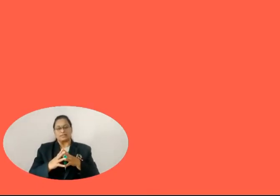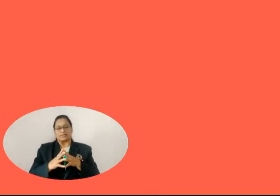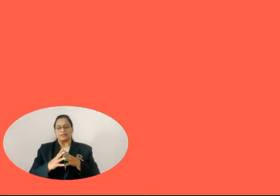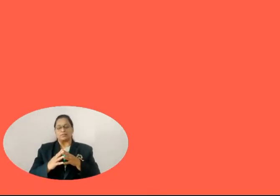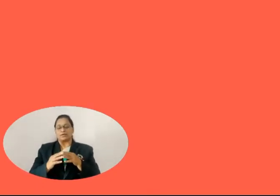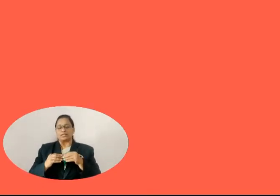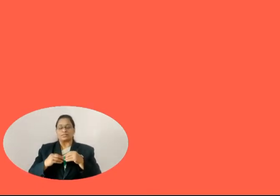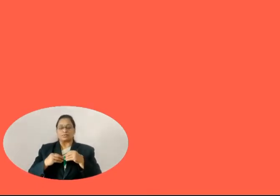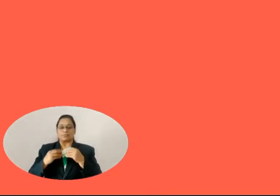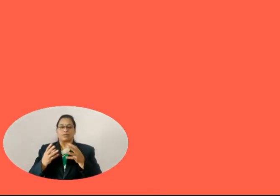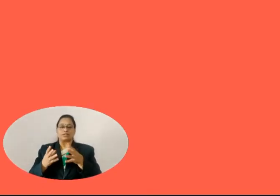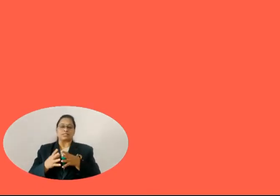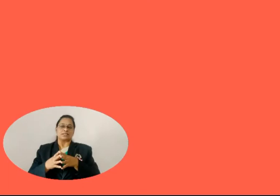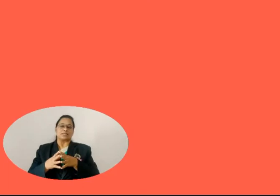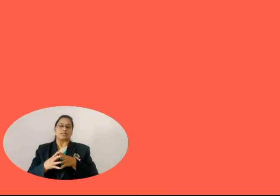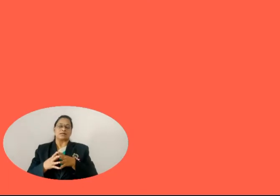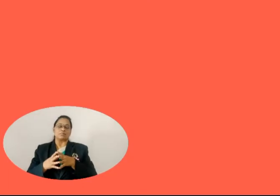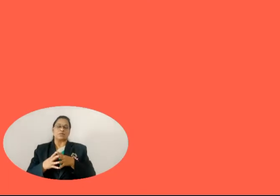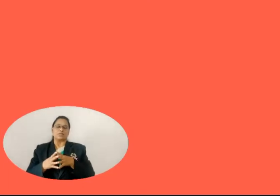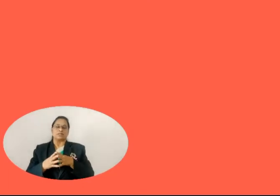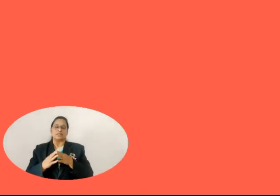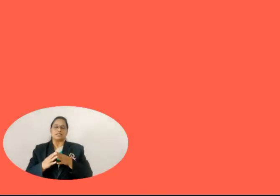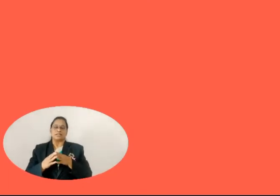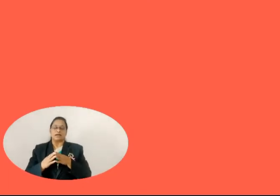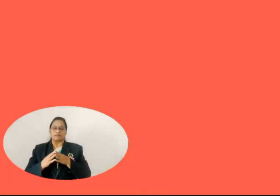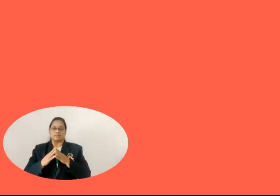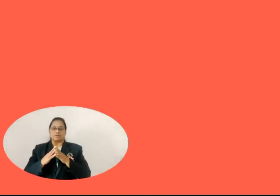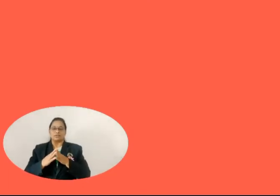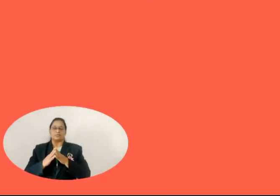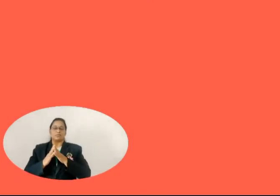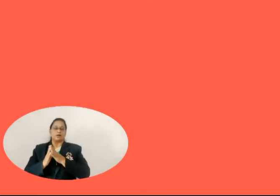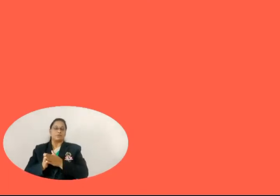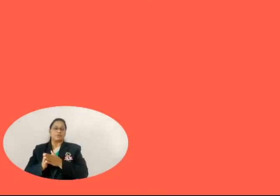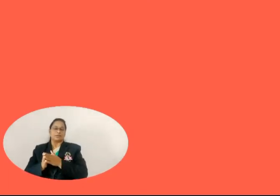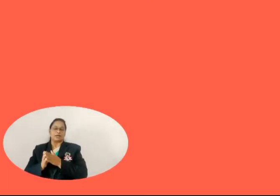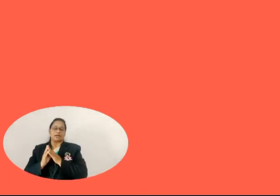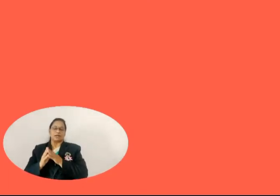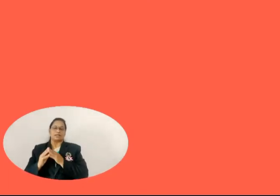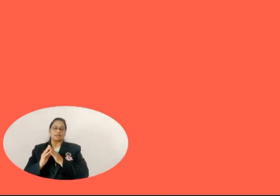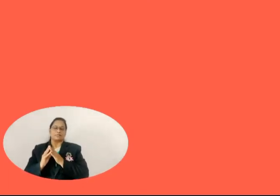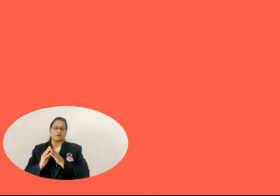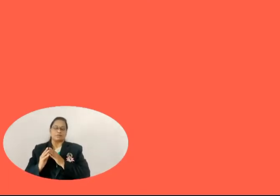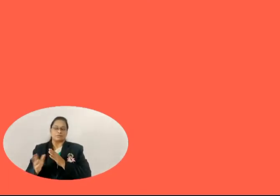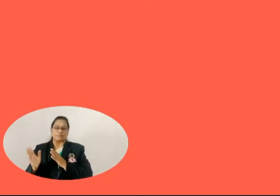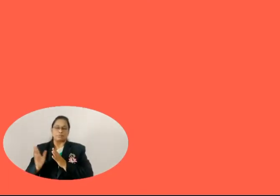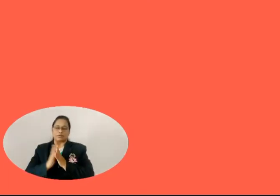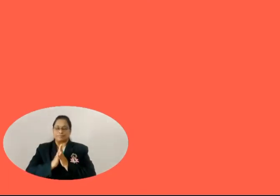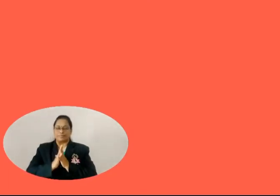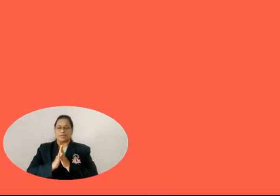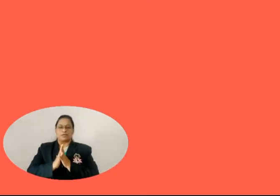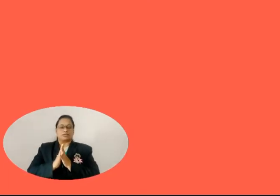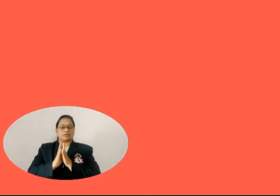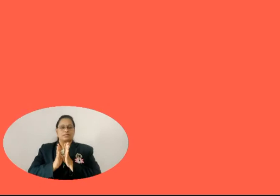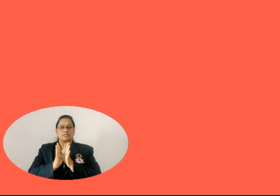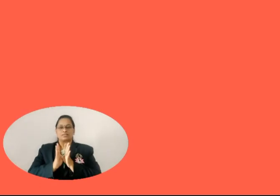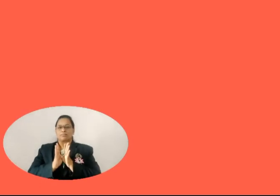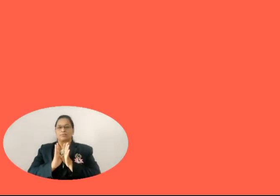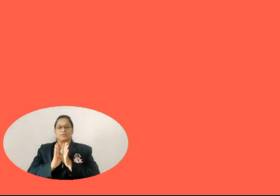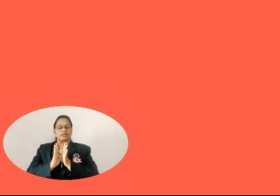in our body, excess of proteins are there in our body, then they are converted to ammonia and are given out of the body. So excess of protein are